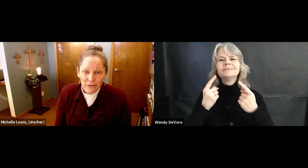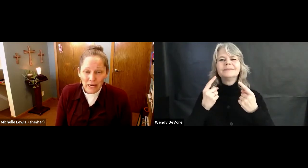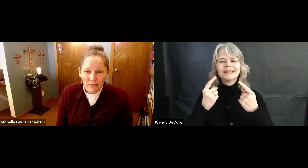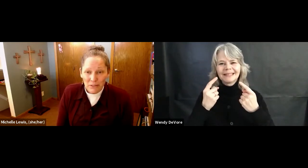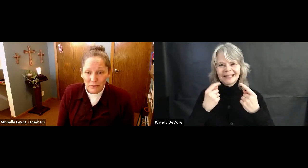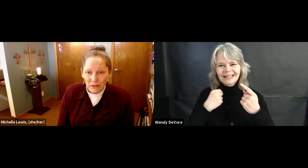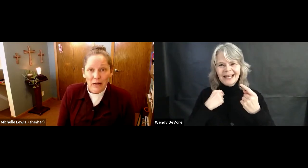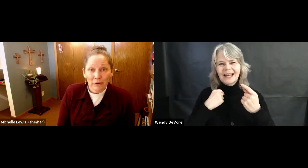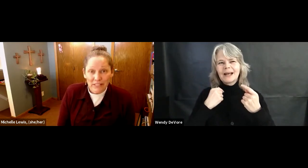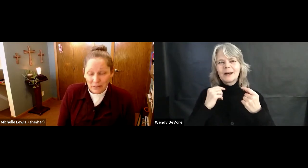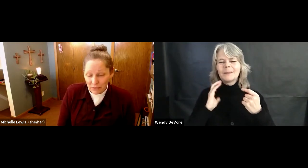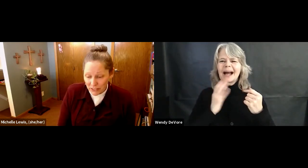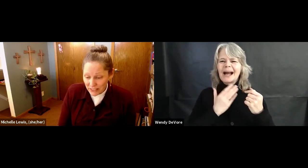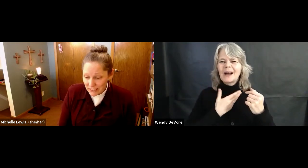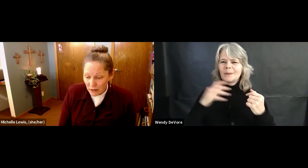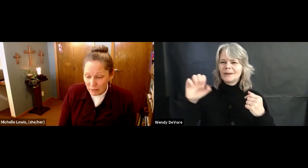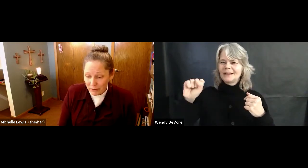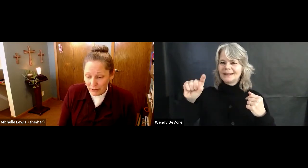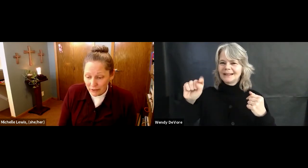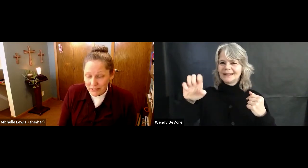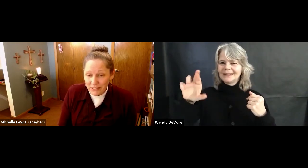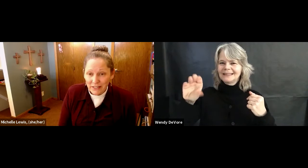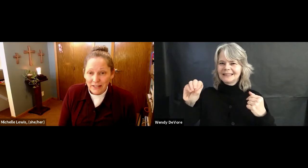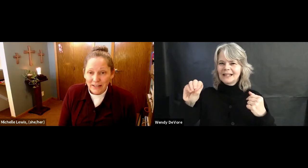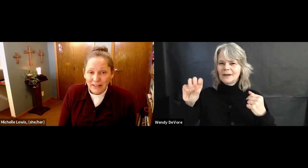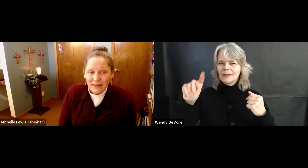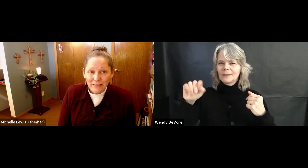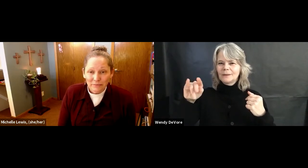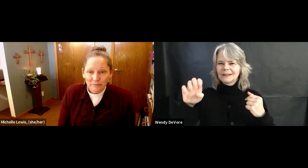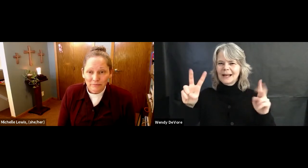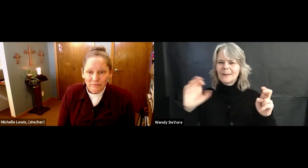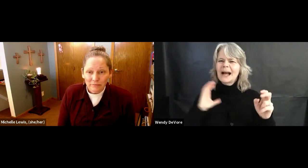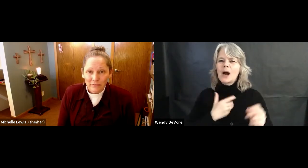our stereotypes or our assumptions about others